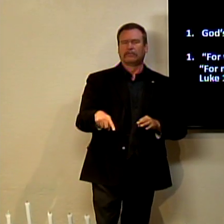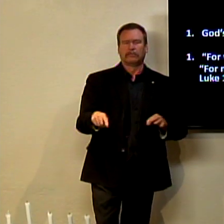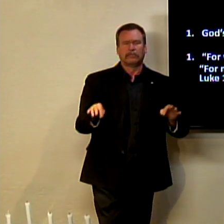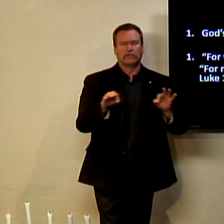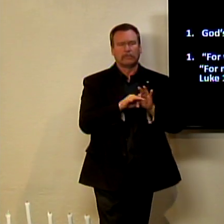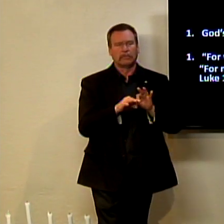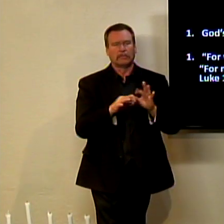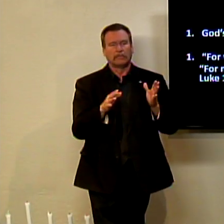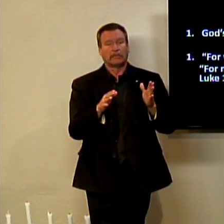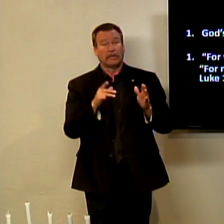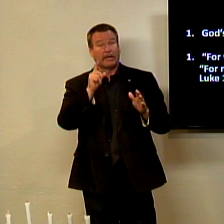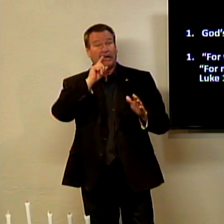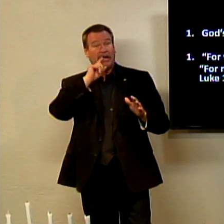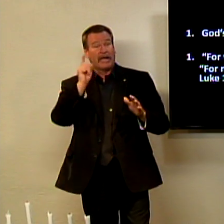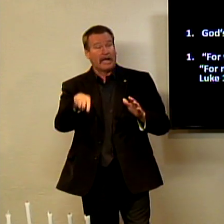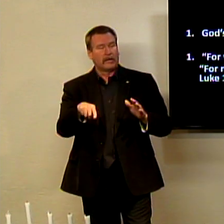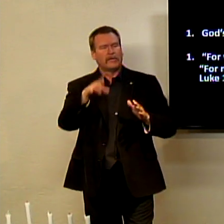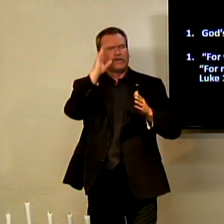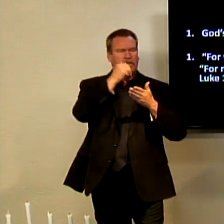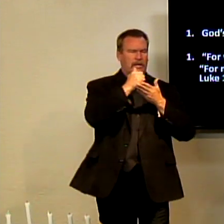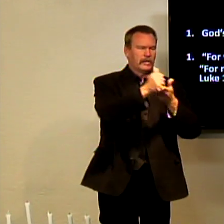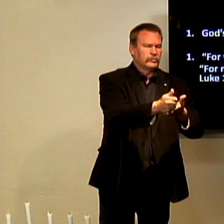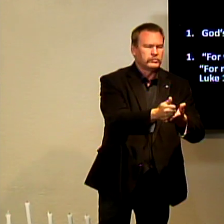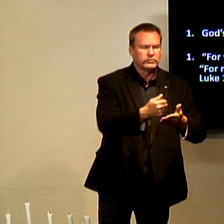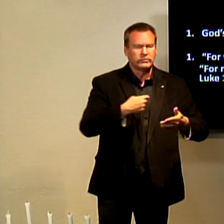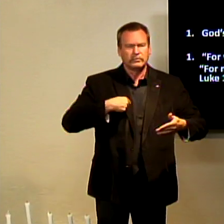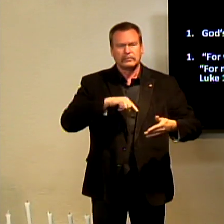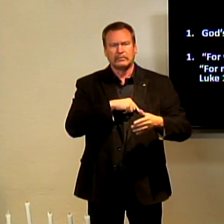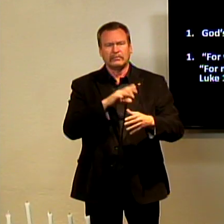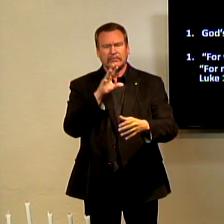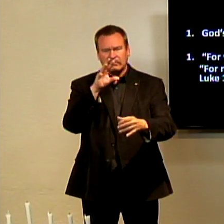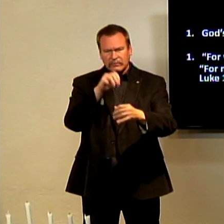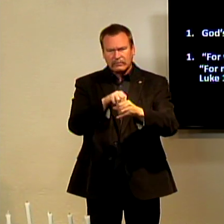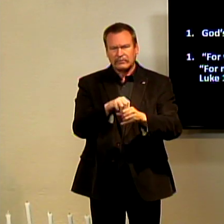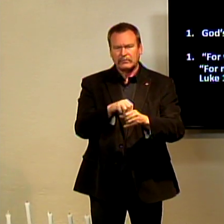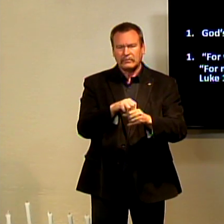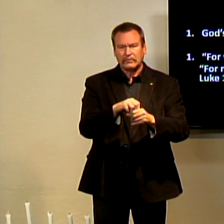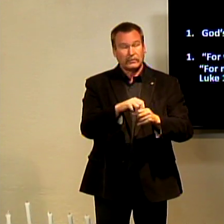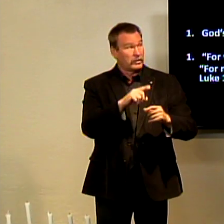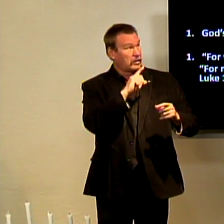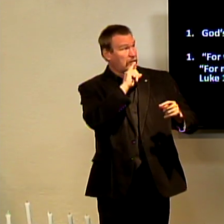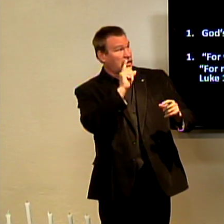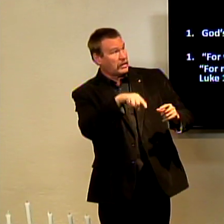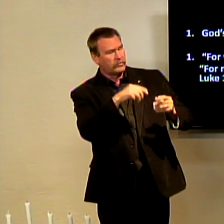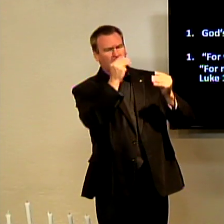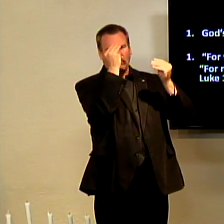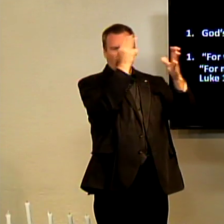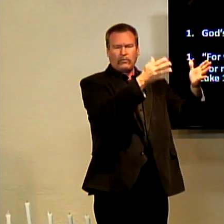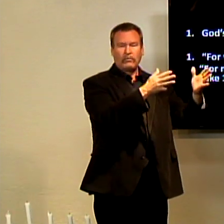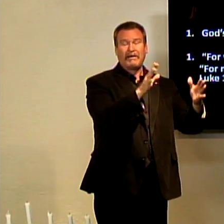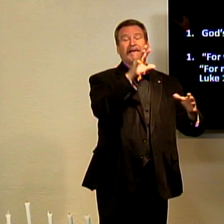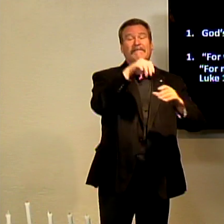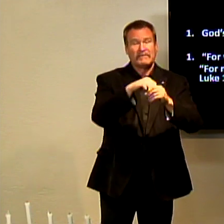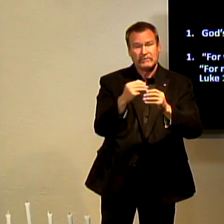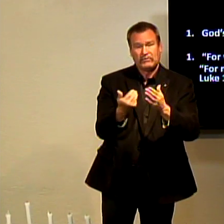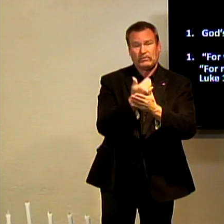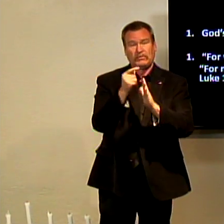So, God's command in verse 9, God's commands, and God commands us, we need to obey